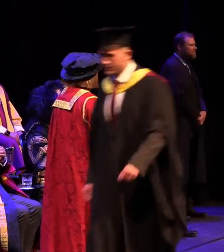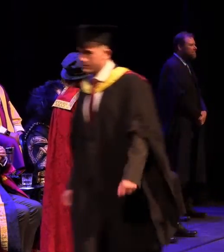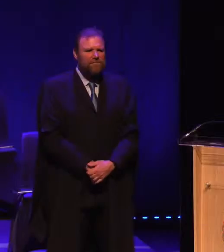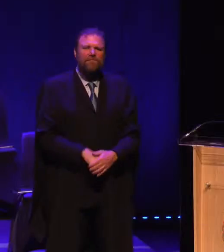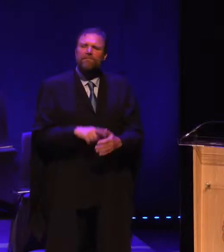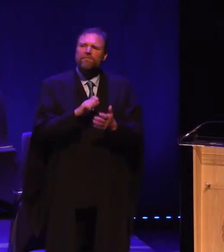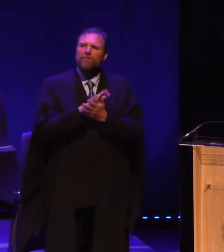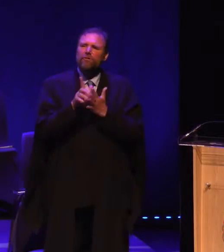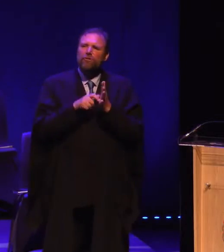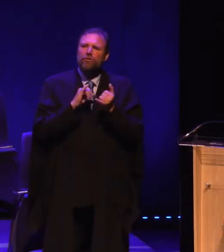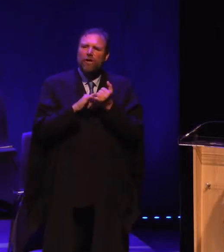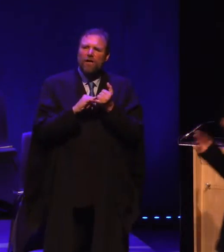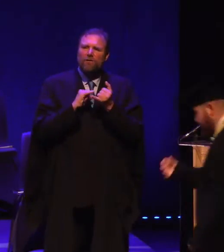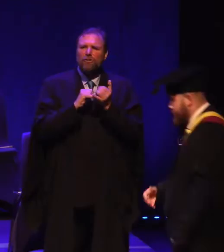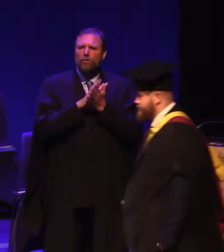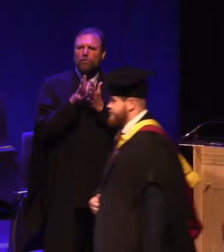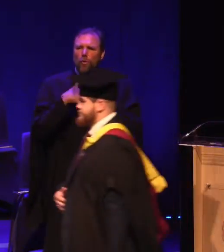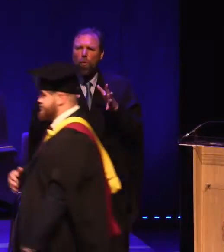Charles Shaw.